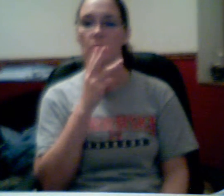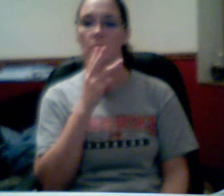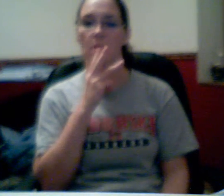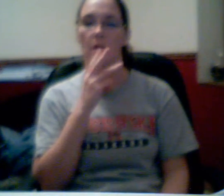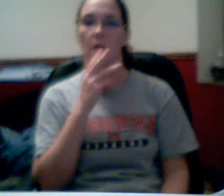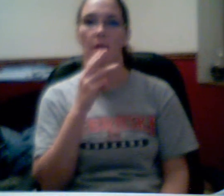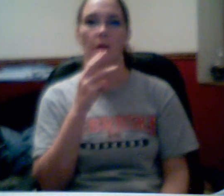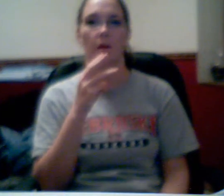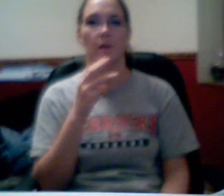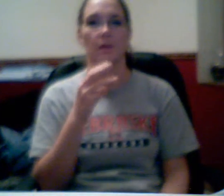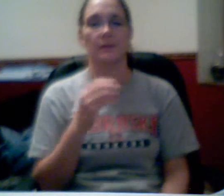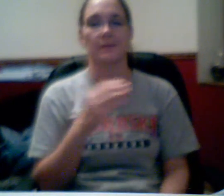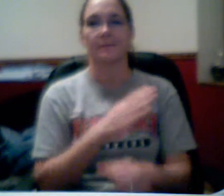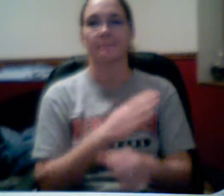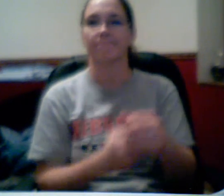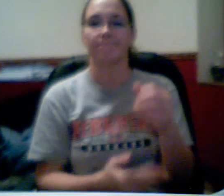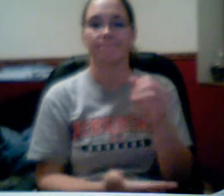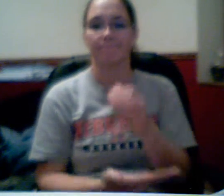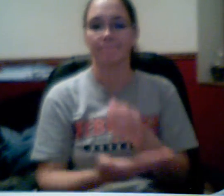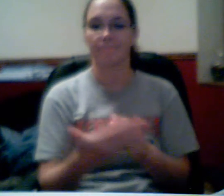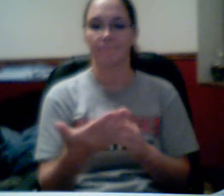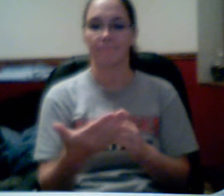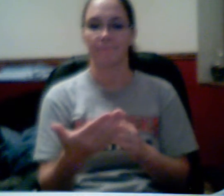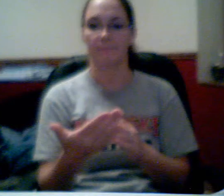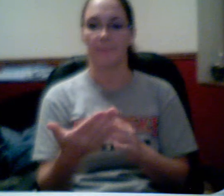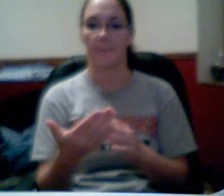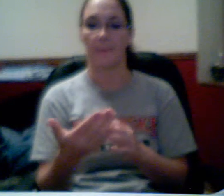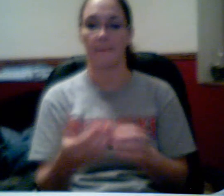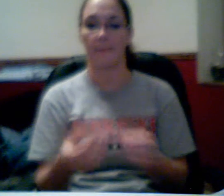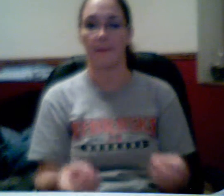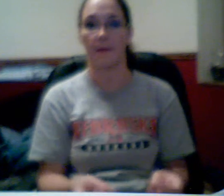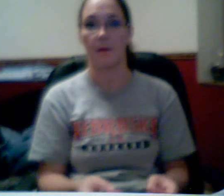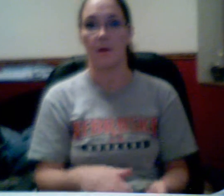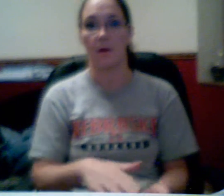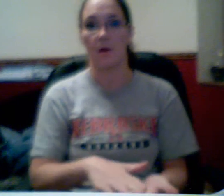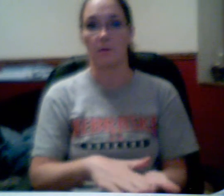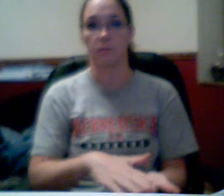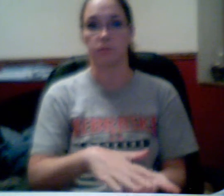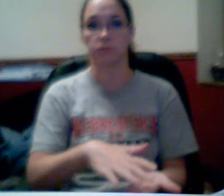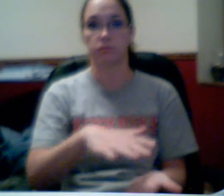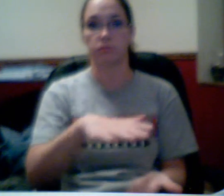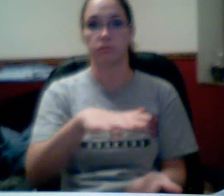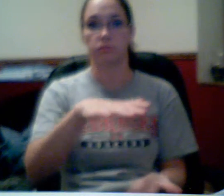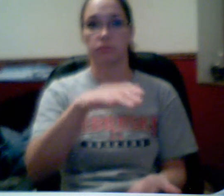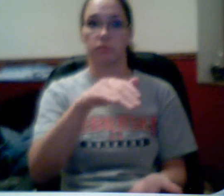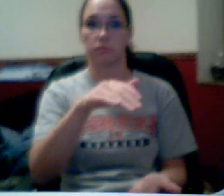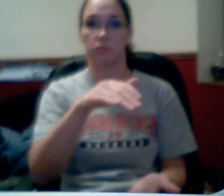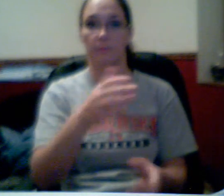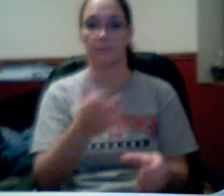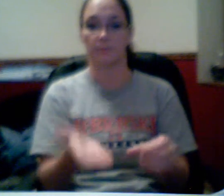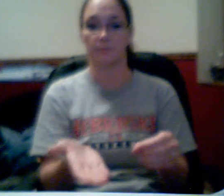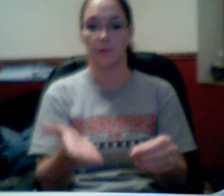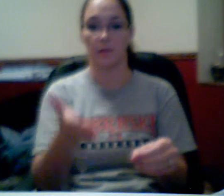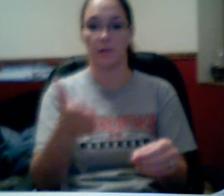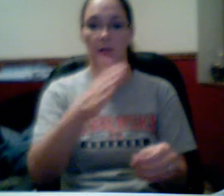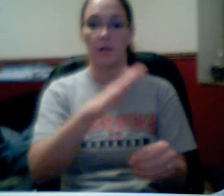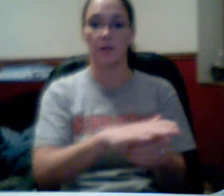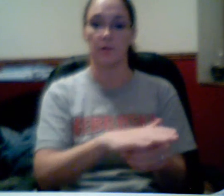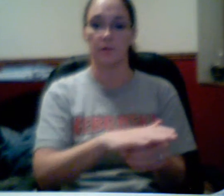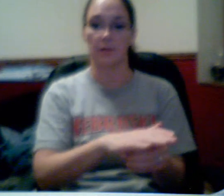Swarms of little white butterflies hovered over the path. A dragonfly with gauzy wings swiftly chased a gnat.